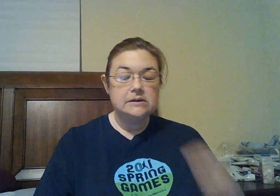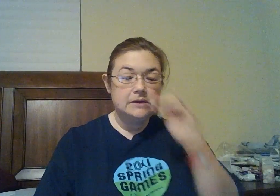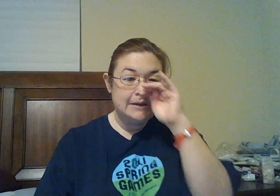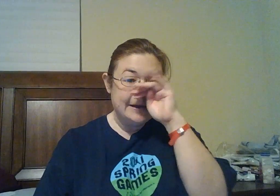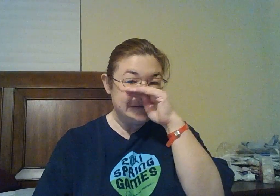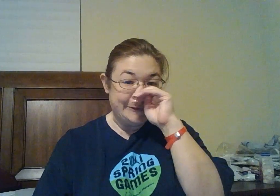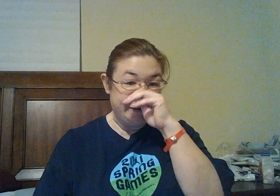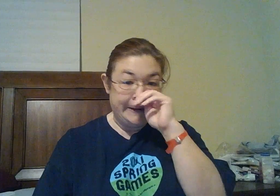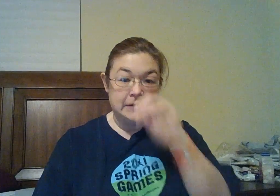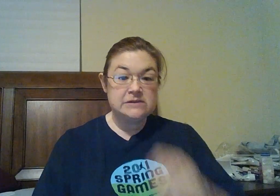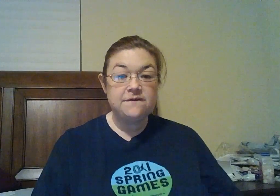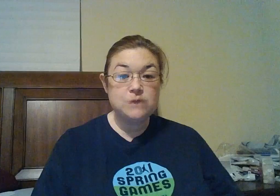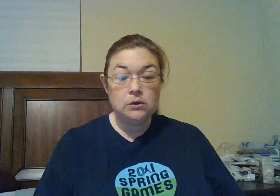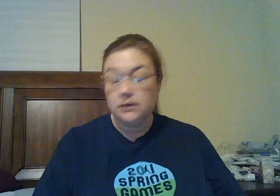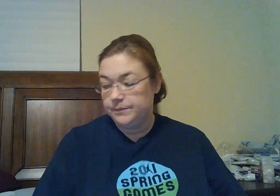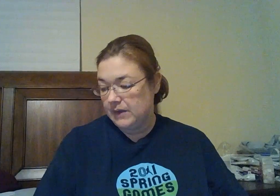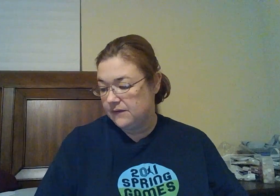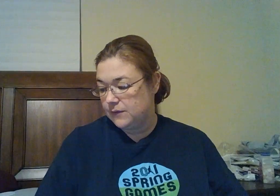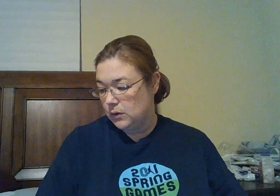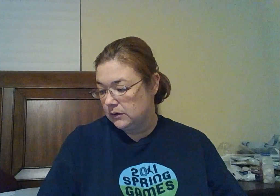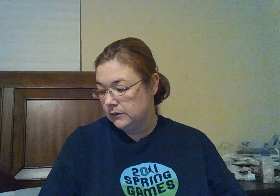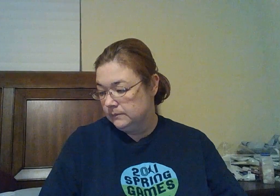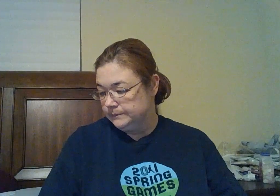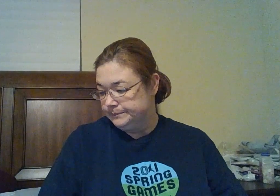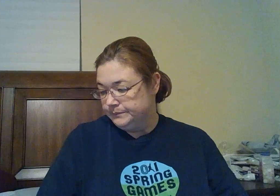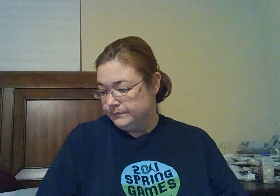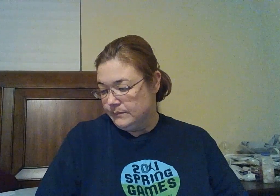The next word is for, F-O-R.